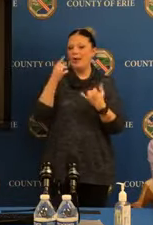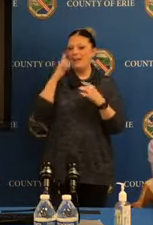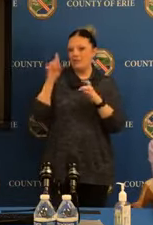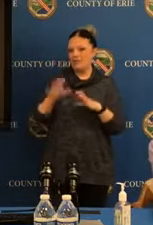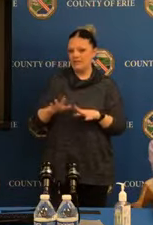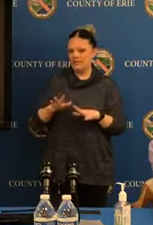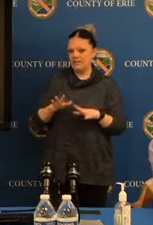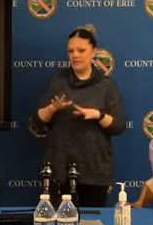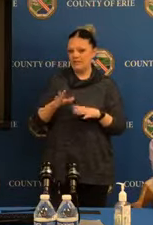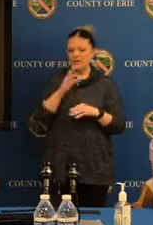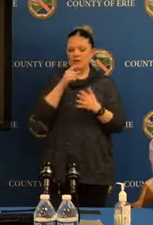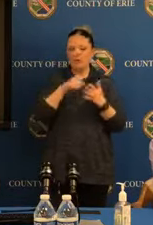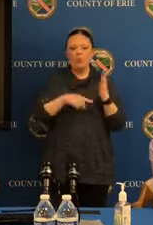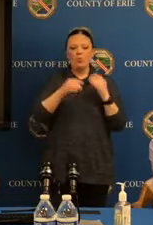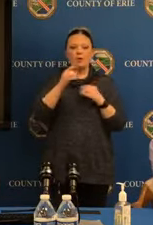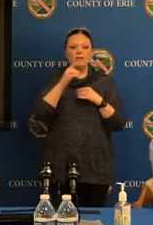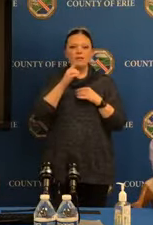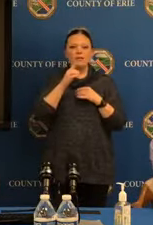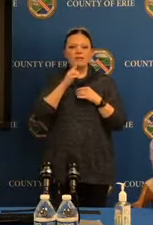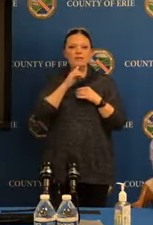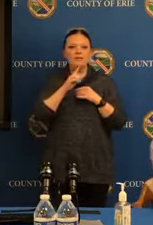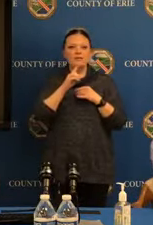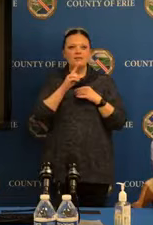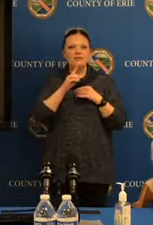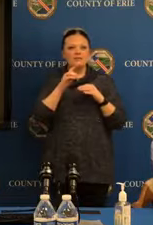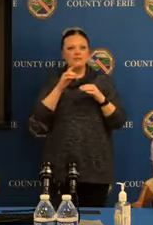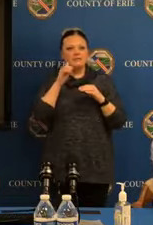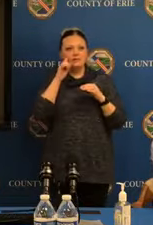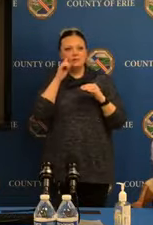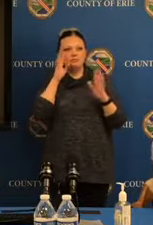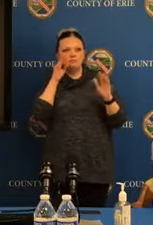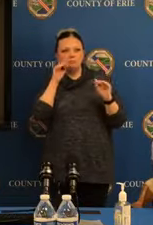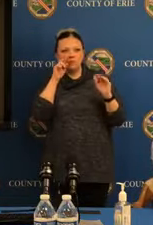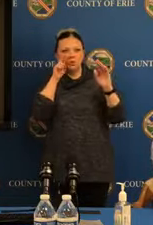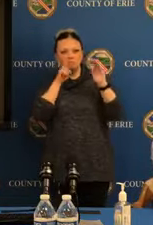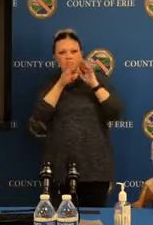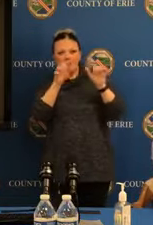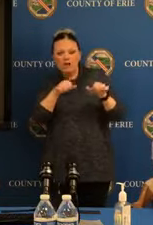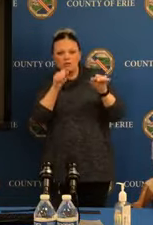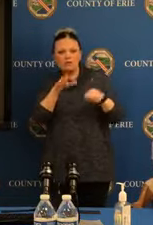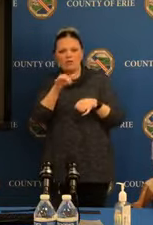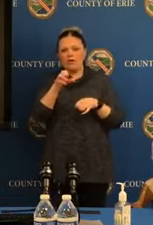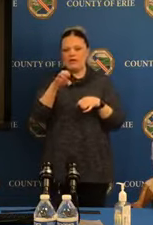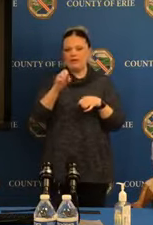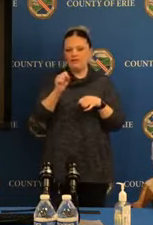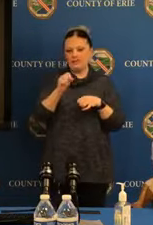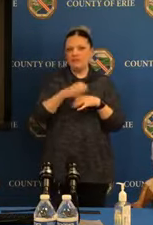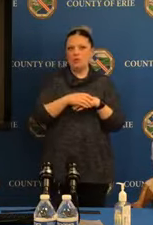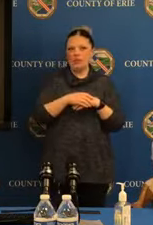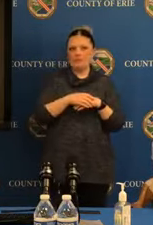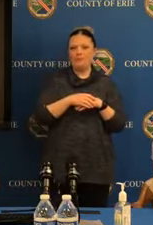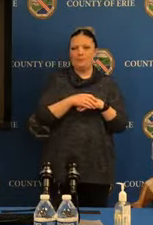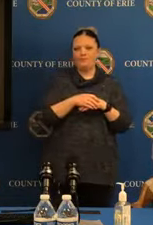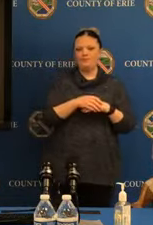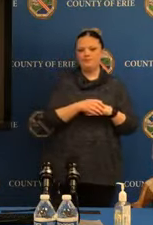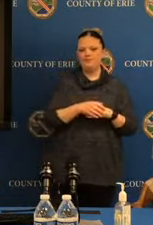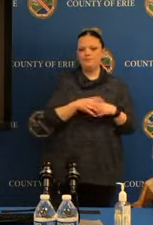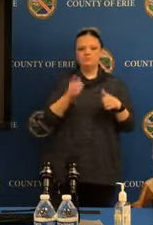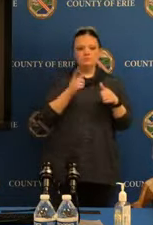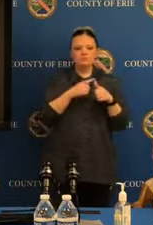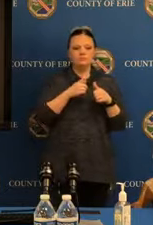what is the presumptive number of cases in Erie County? Well, first of all,